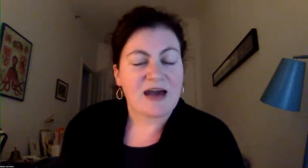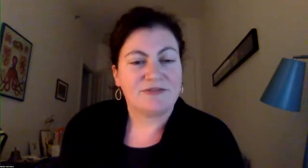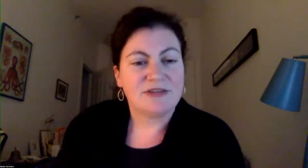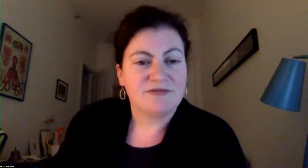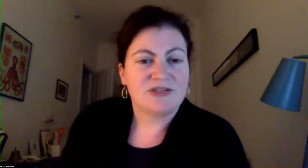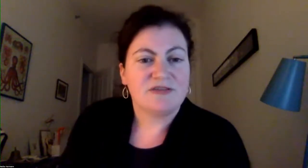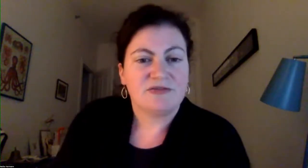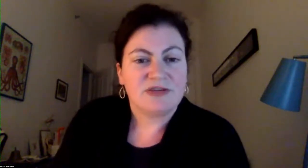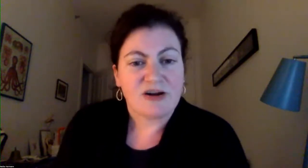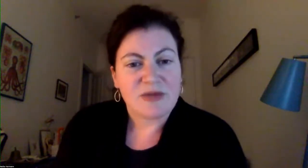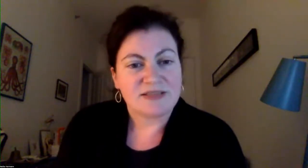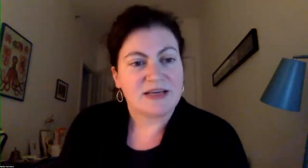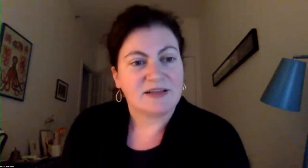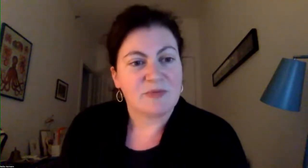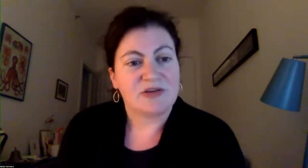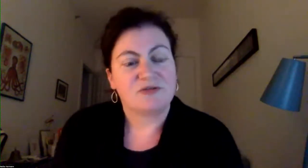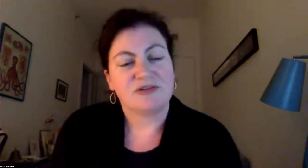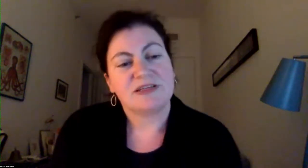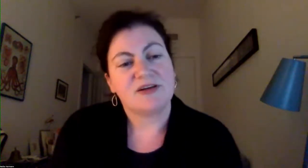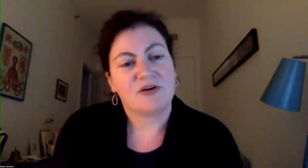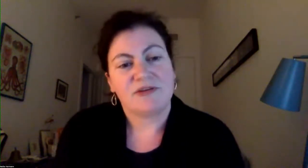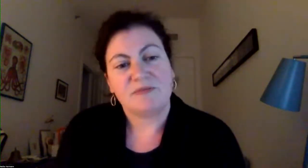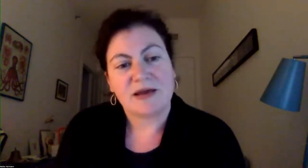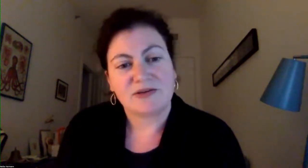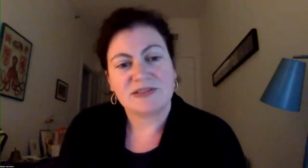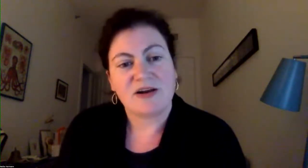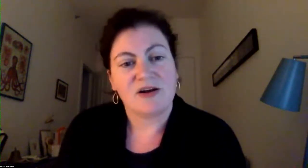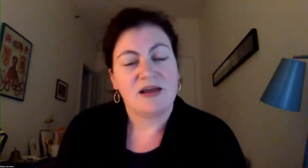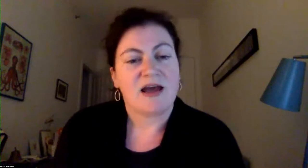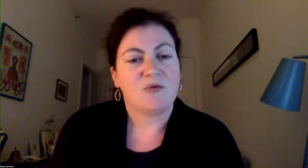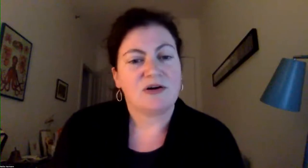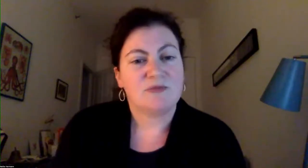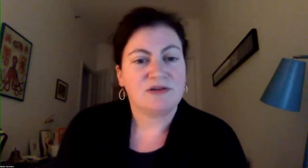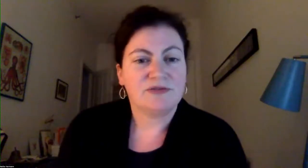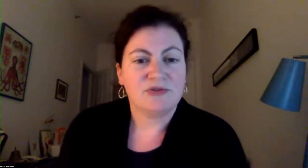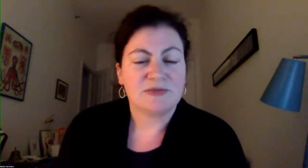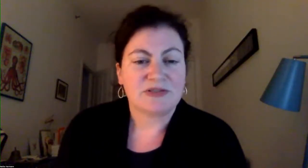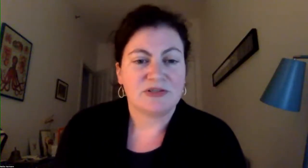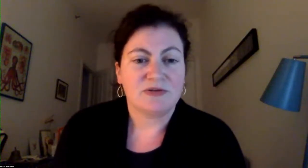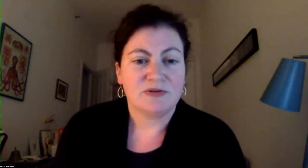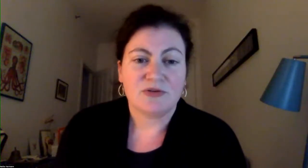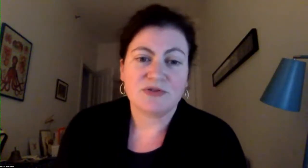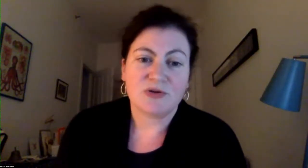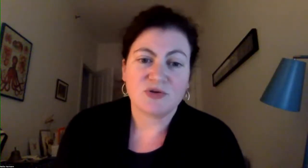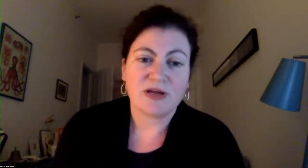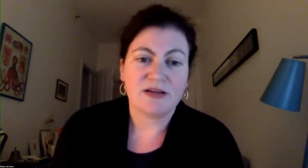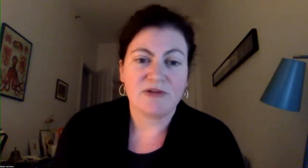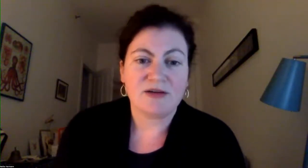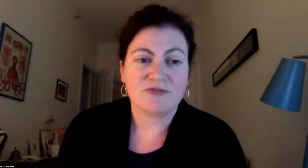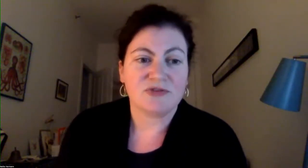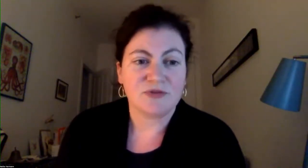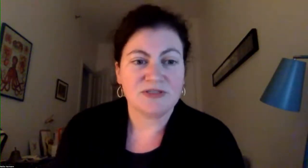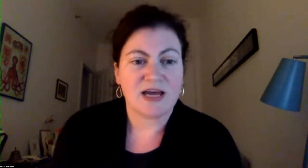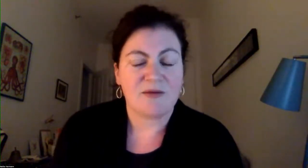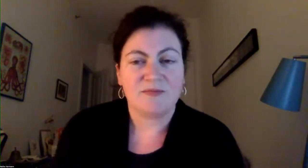On behalf of the Division of Narrative Medicine at Columbia University Irving Medical Center, I welcome all of you, especially those who are joining